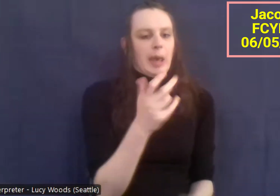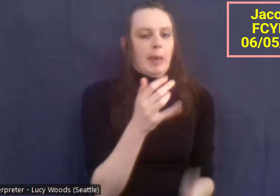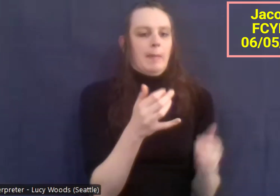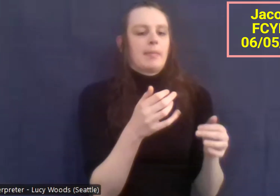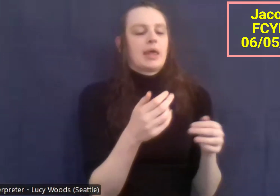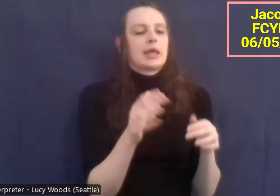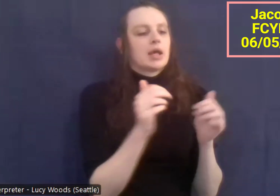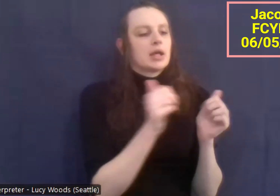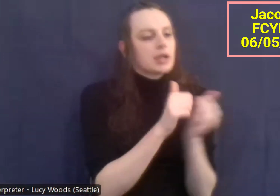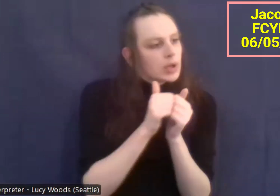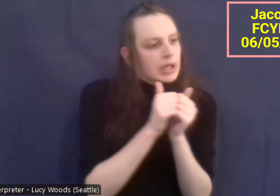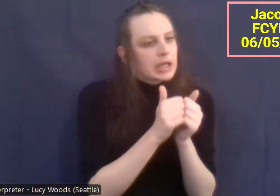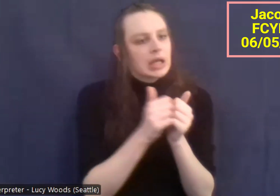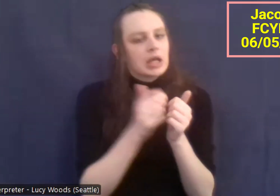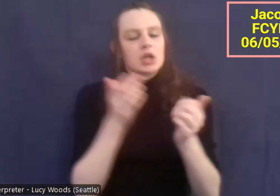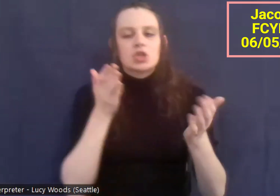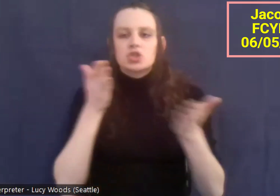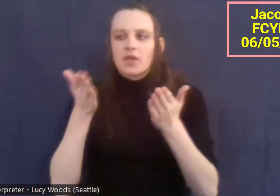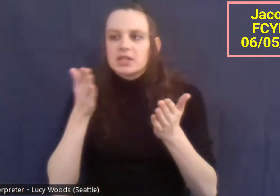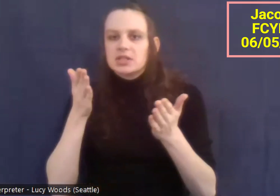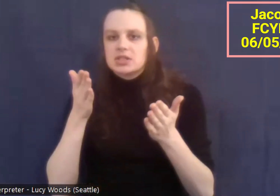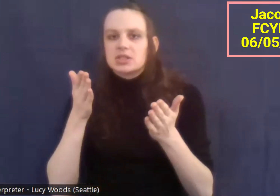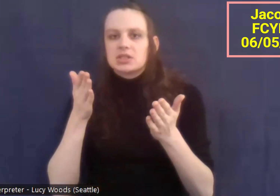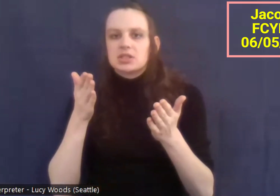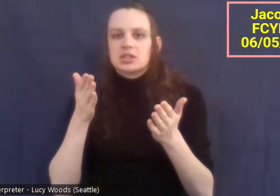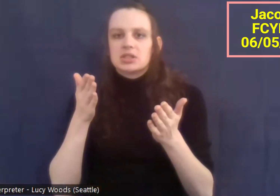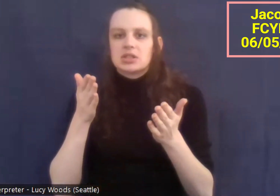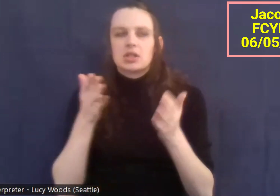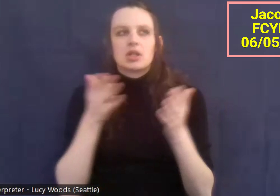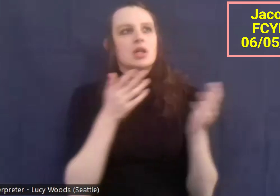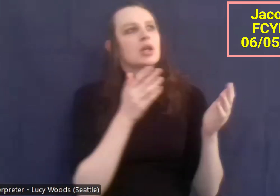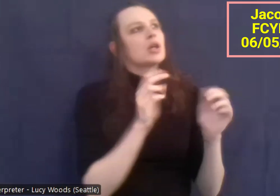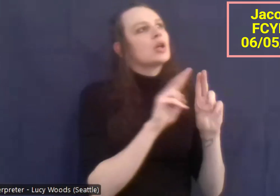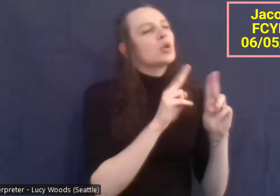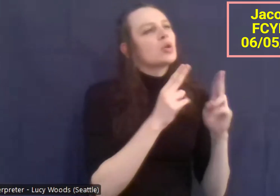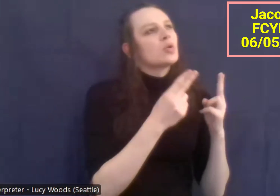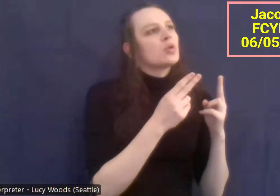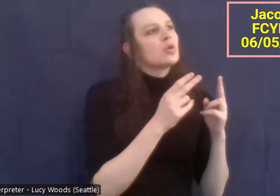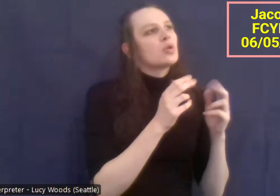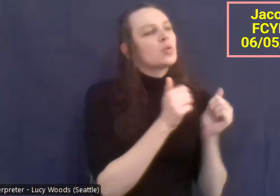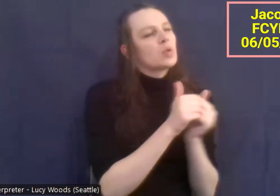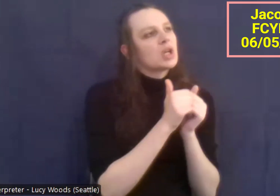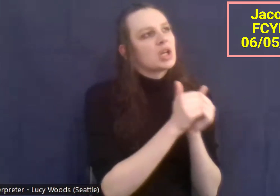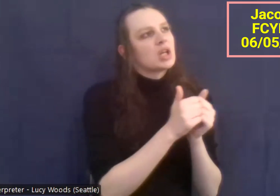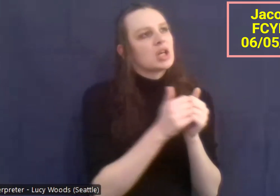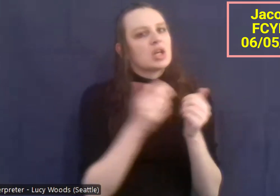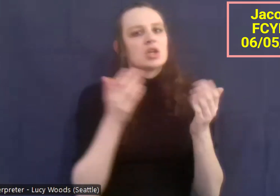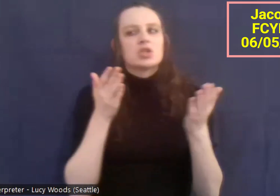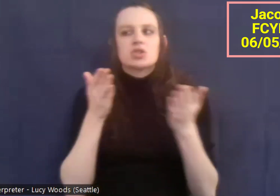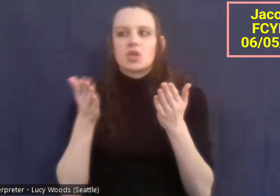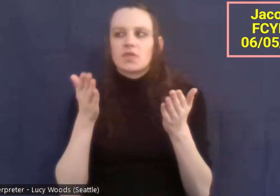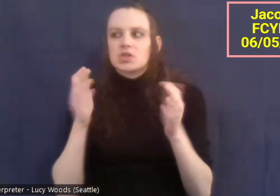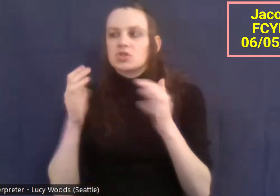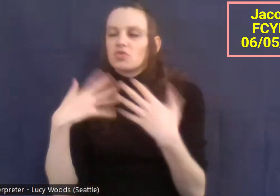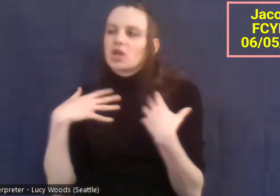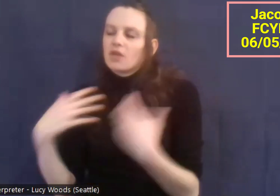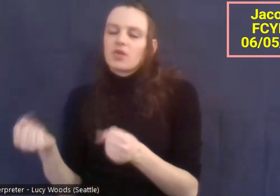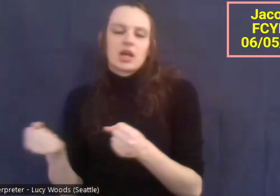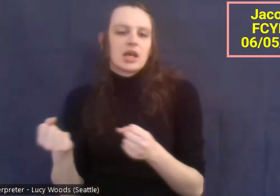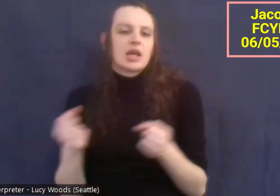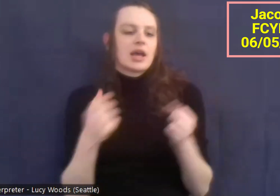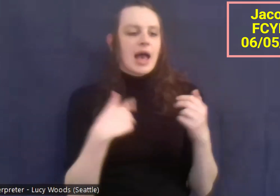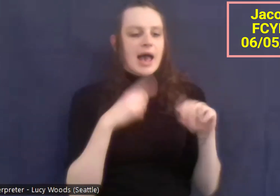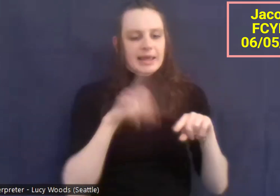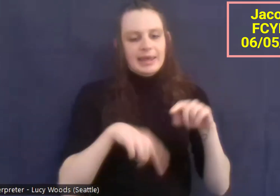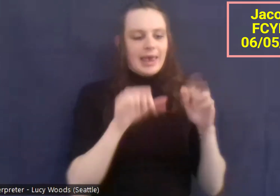unity, service, and unity, service, and recovery. I can't put emphasis on